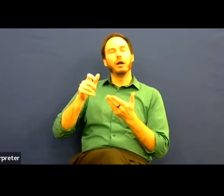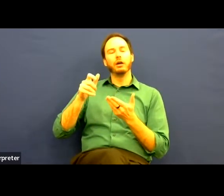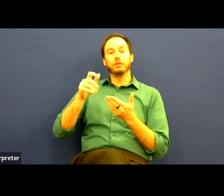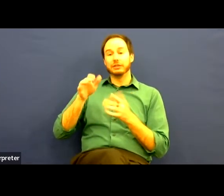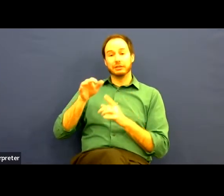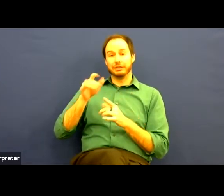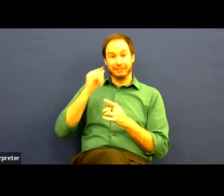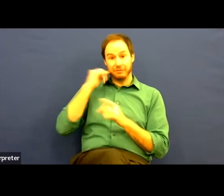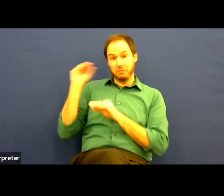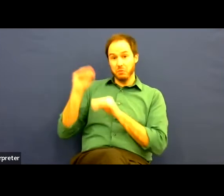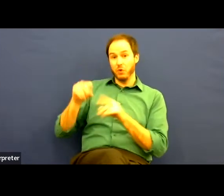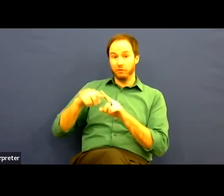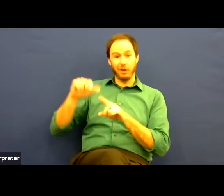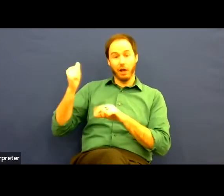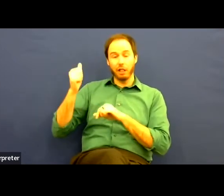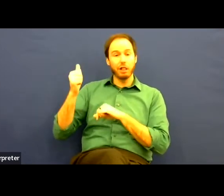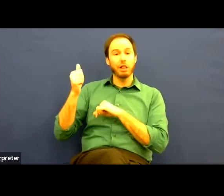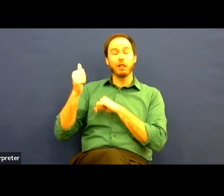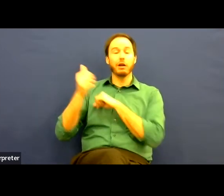culture